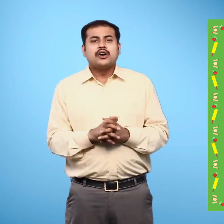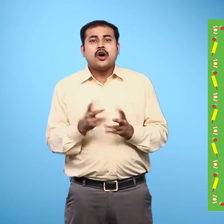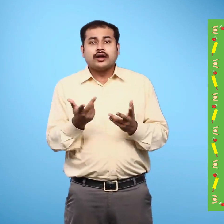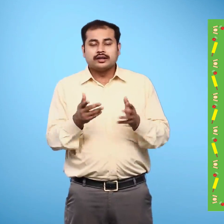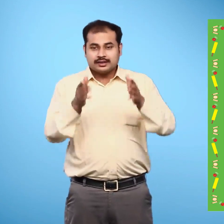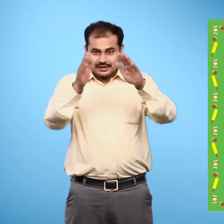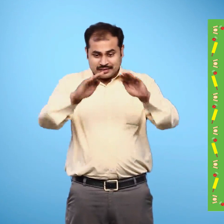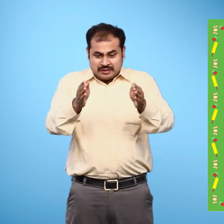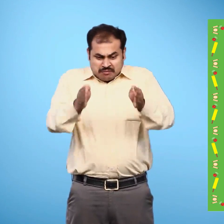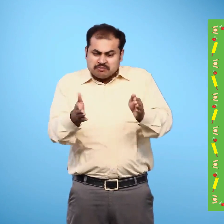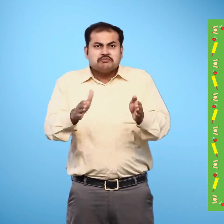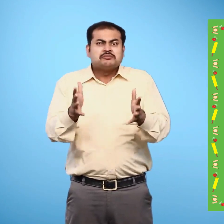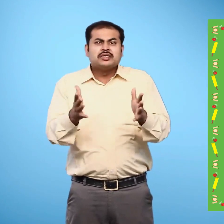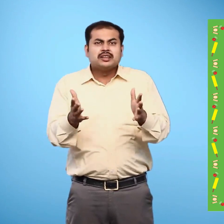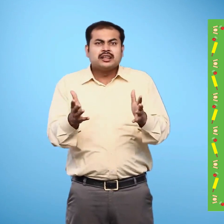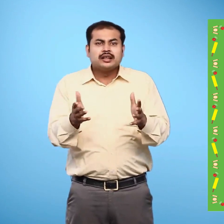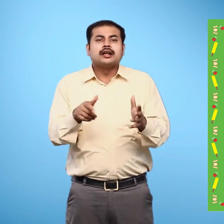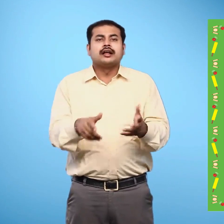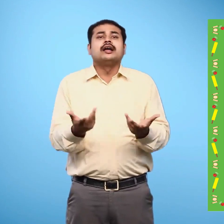how different things like soaps,